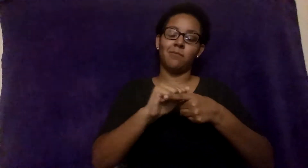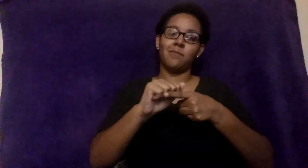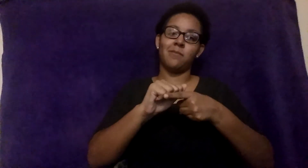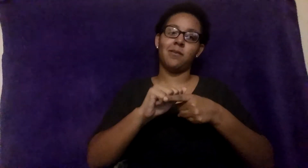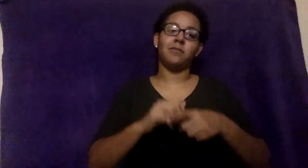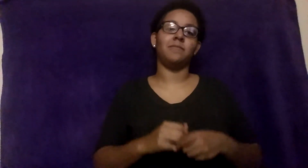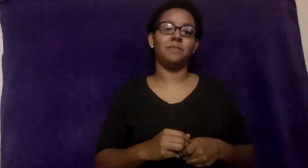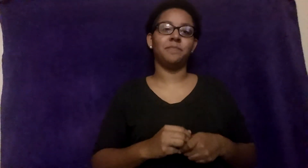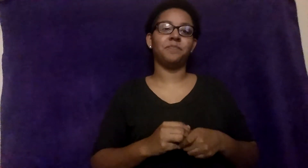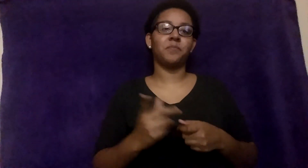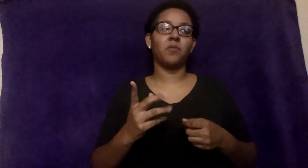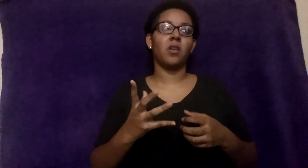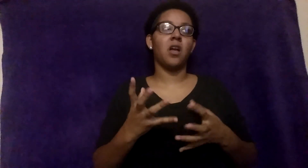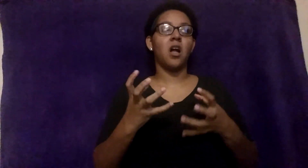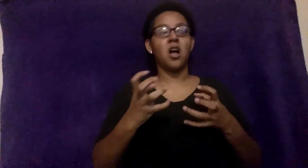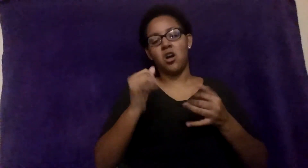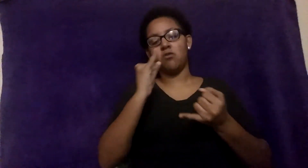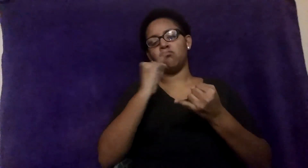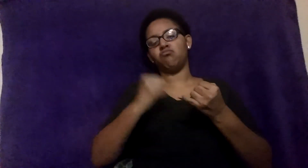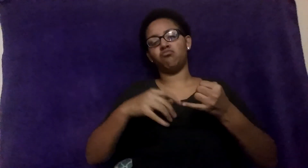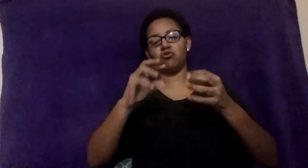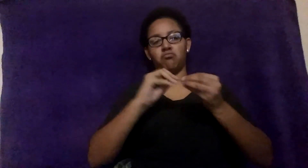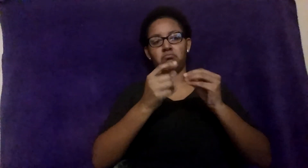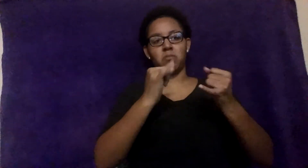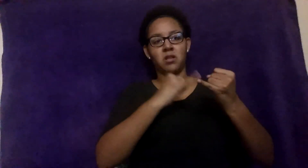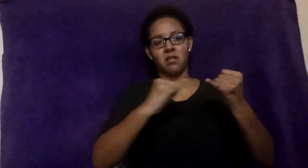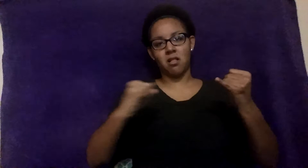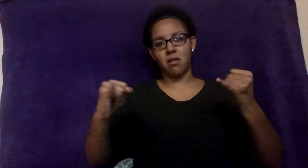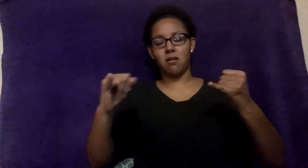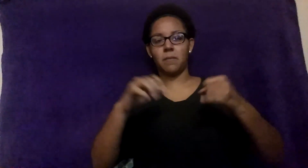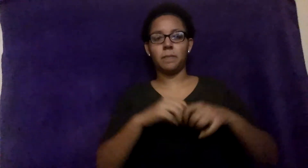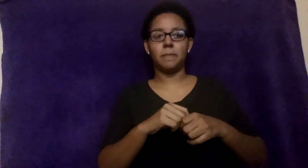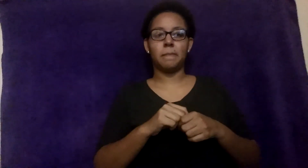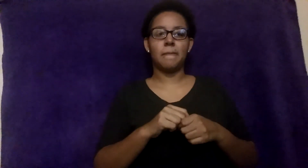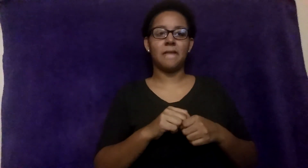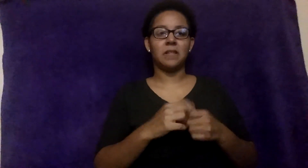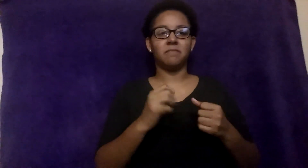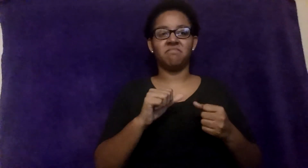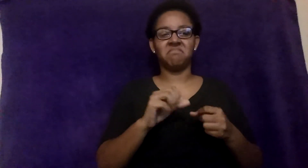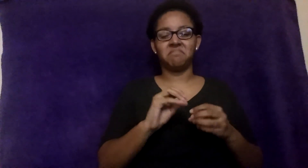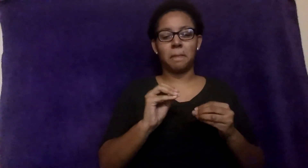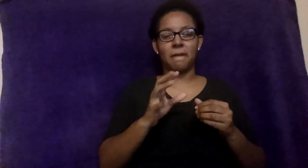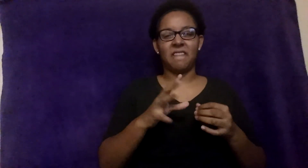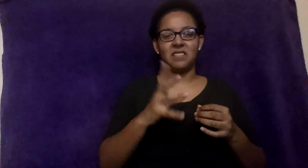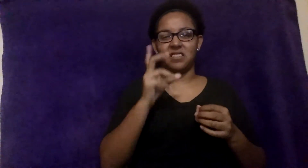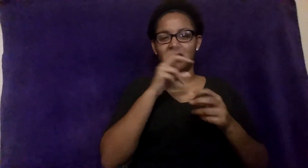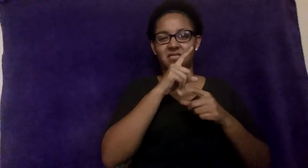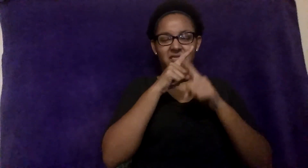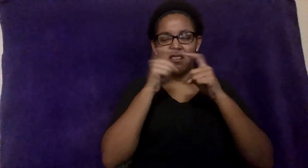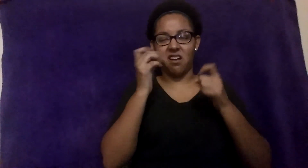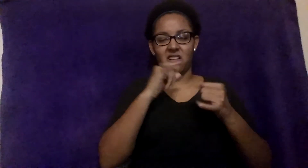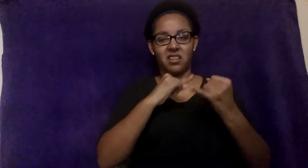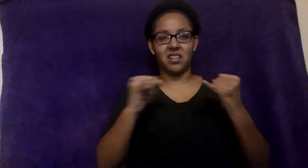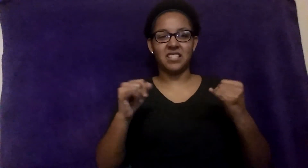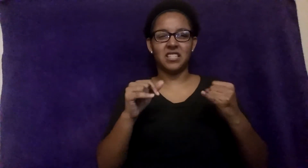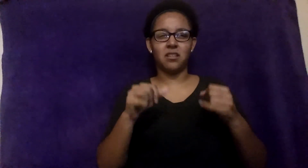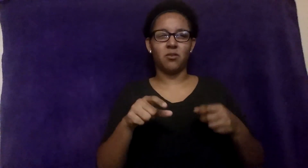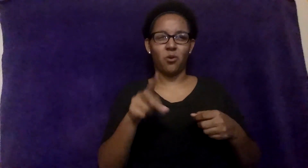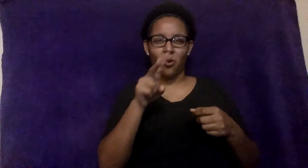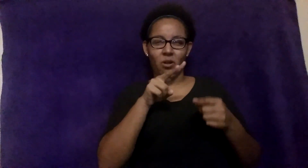want to draw the number line. Actually, I have a line tool, so I shouldn't give you all those ugly-looking lines that I've been giving you. Look at that. Look at that. That's amazing.